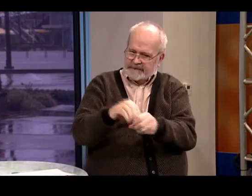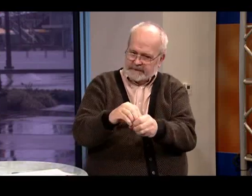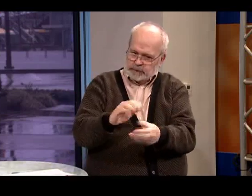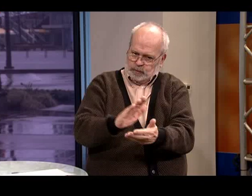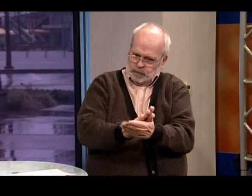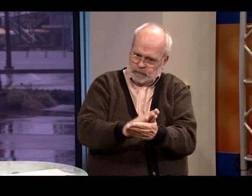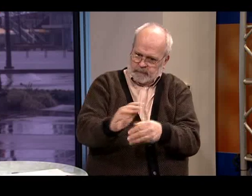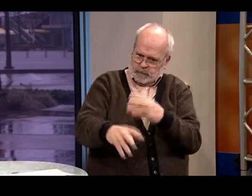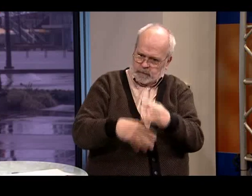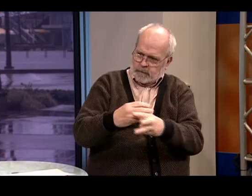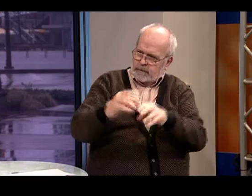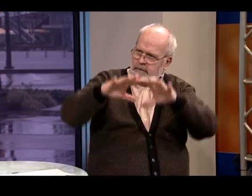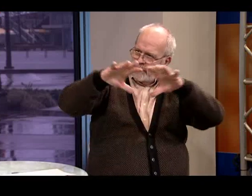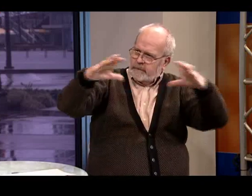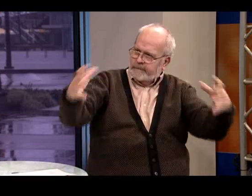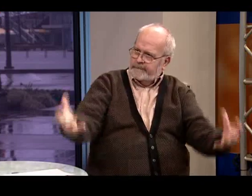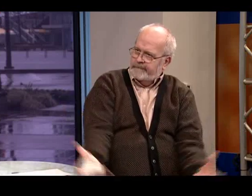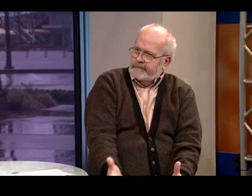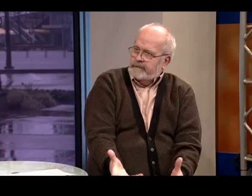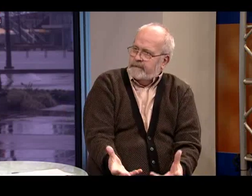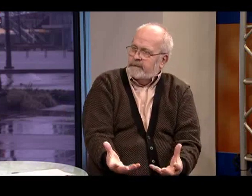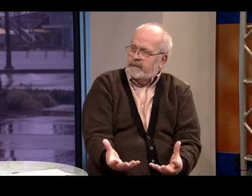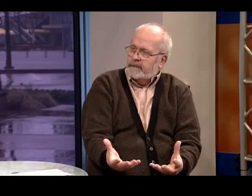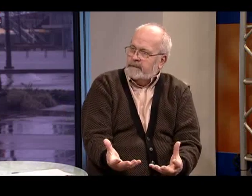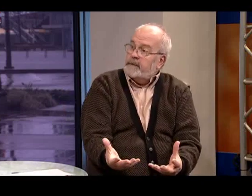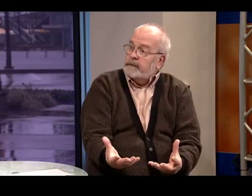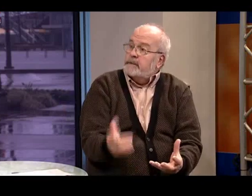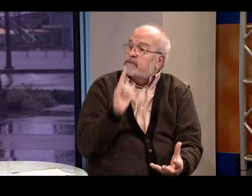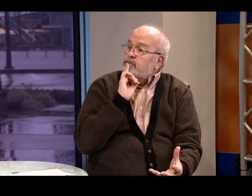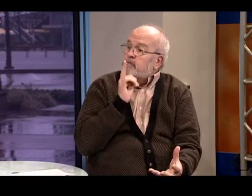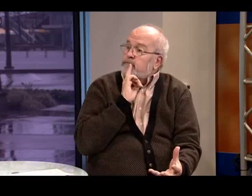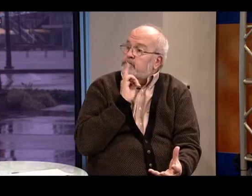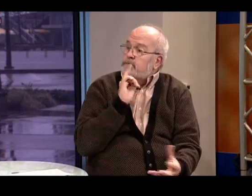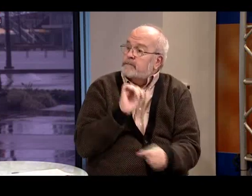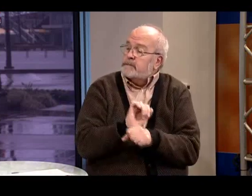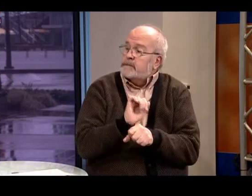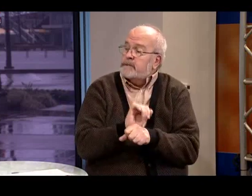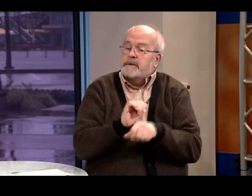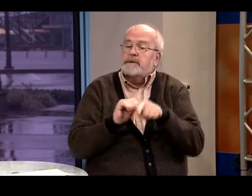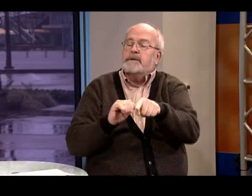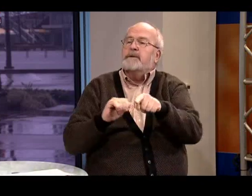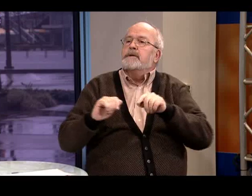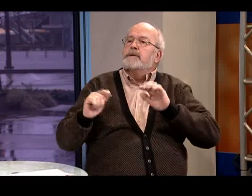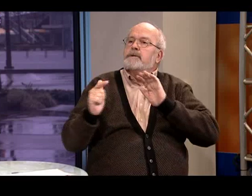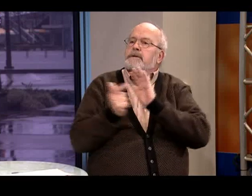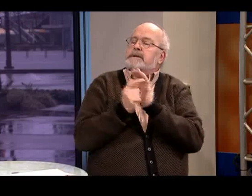in classrooms. And that was a decision that had an impact all over the world.